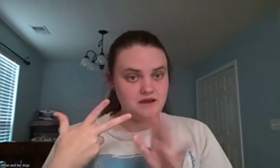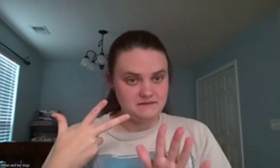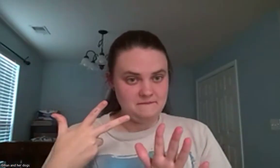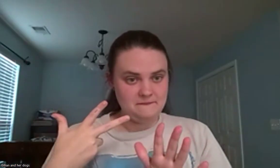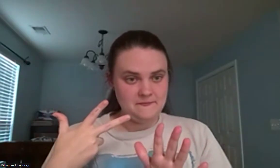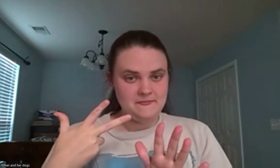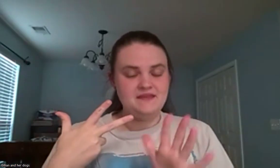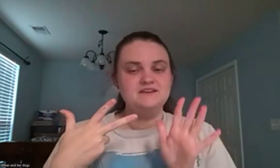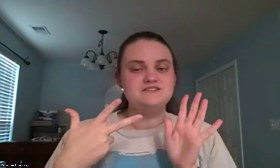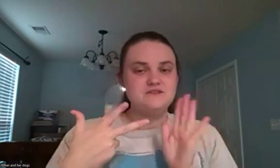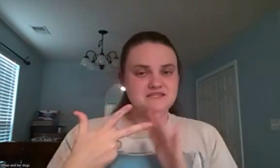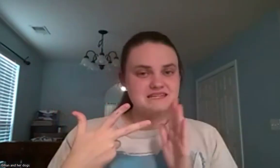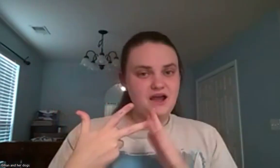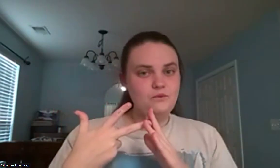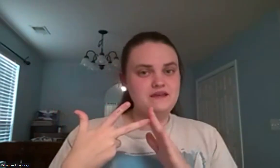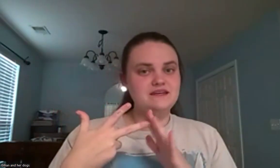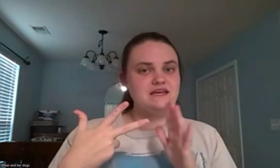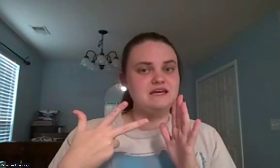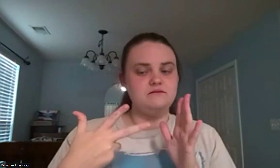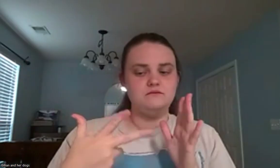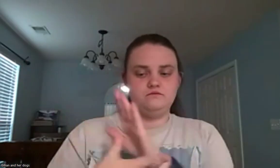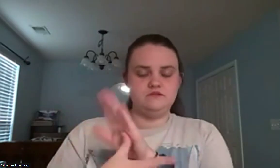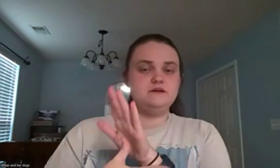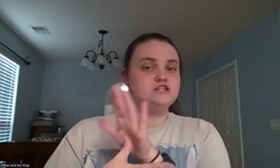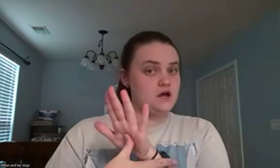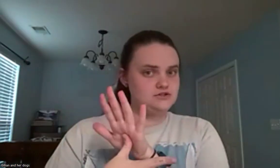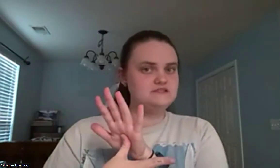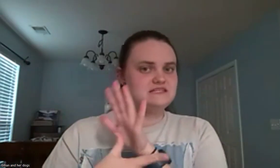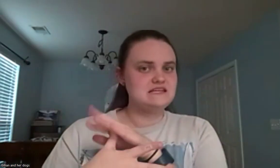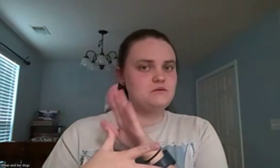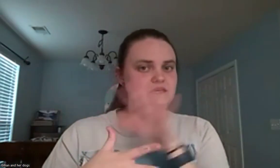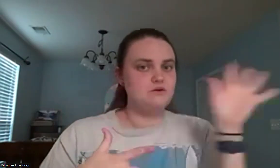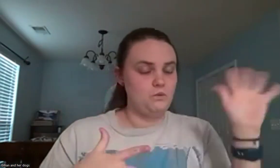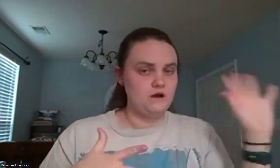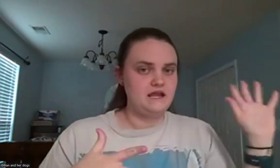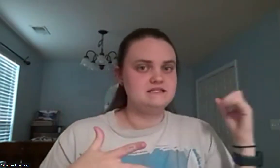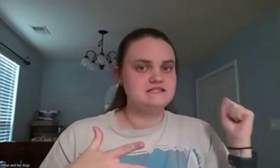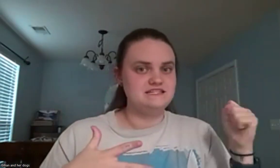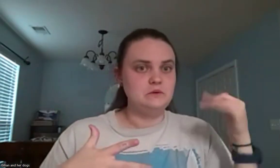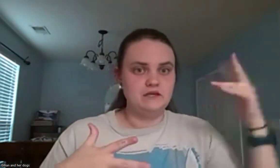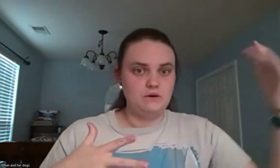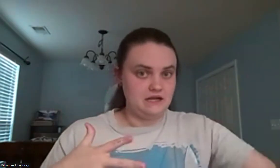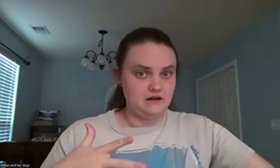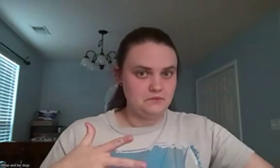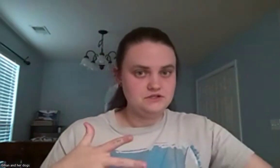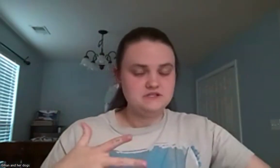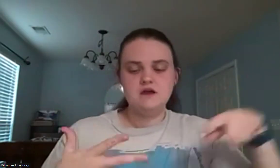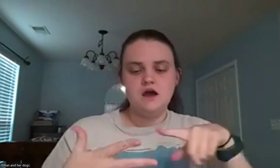Okay. So this is how we can get, especially the hundreds, this is how we can get in one hand and still be going in numbers.